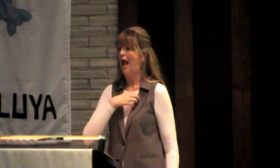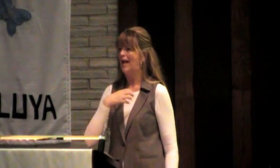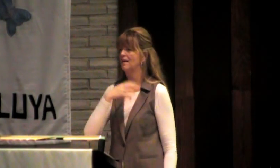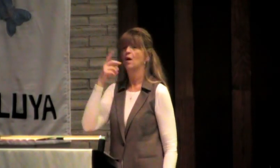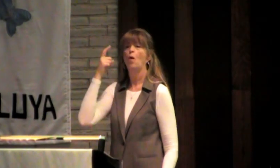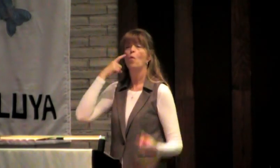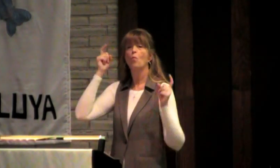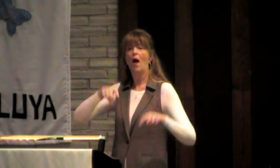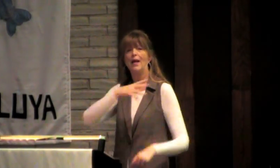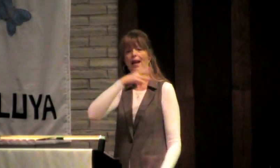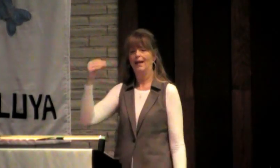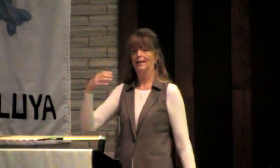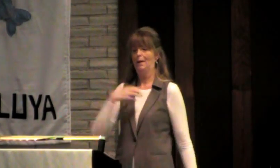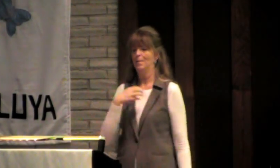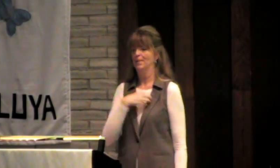whining, complaining.